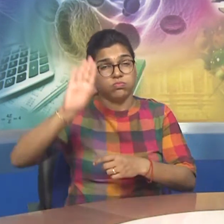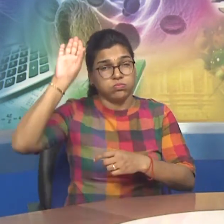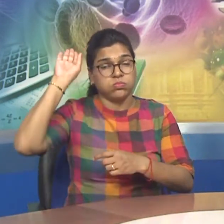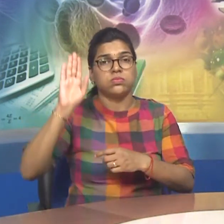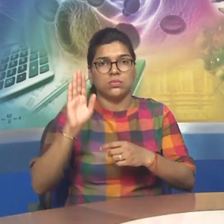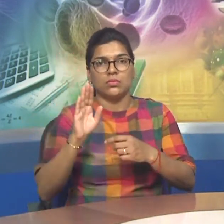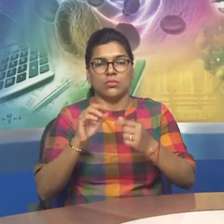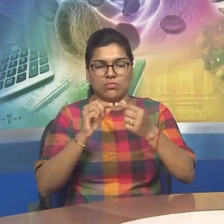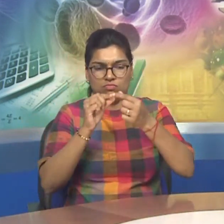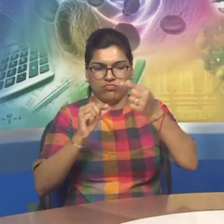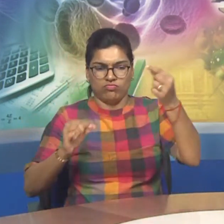weapons,